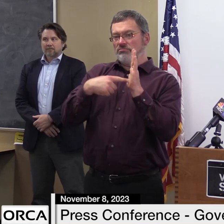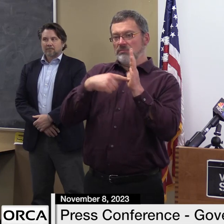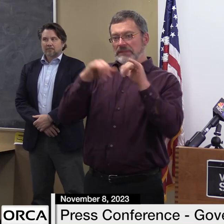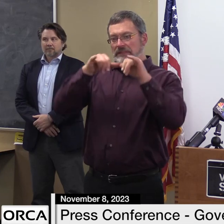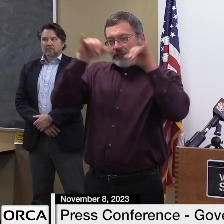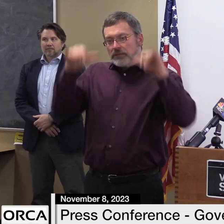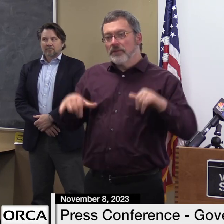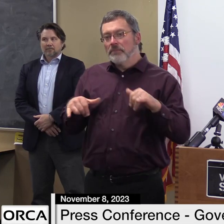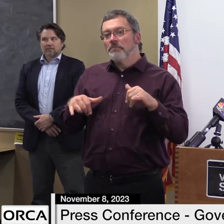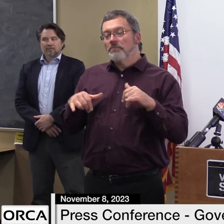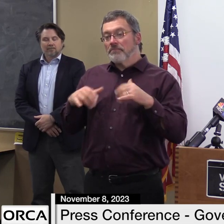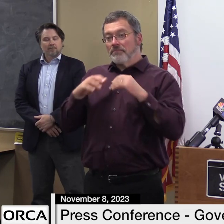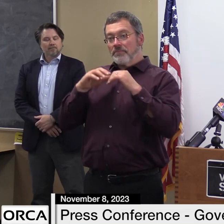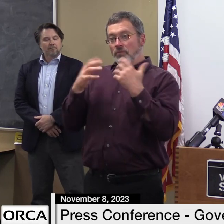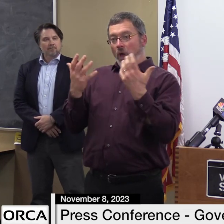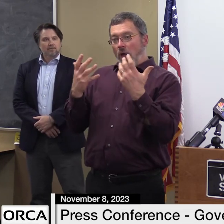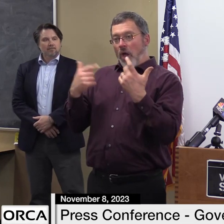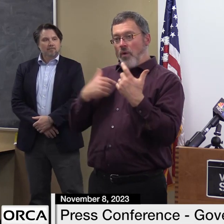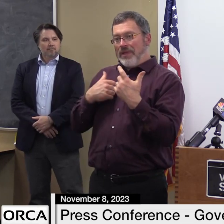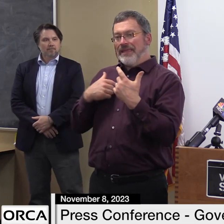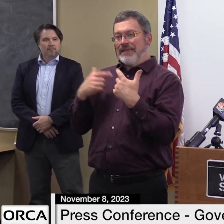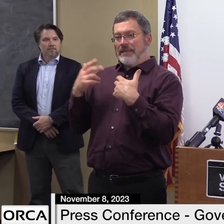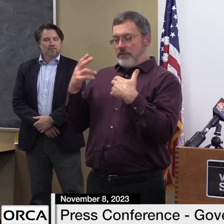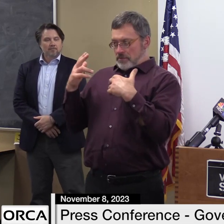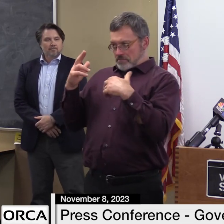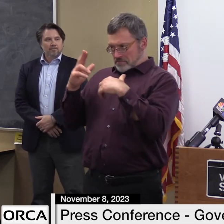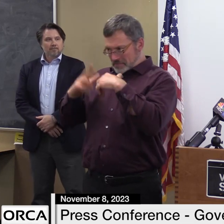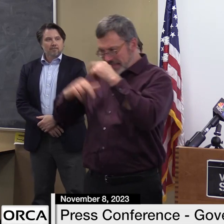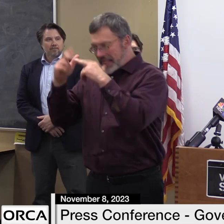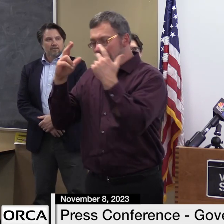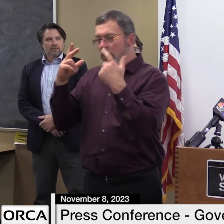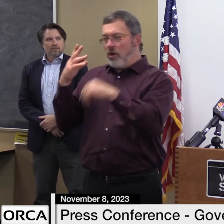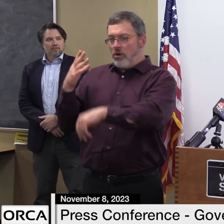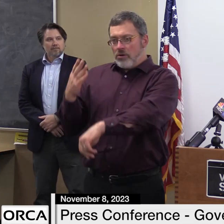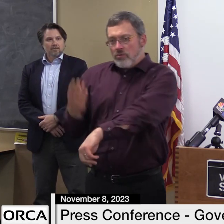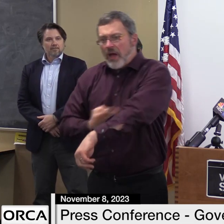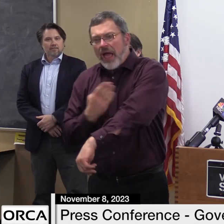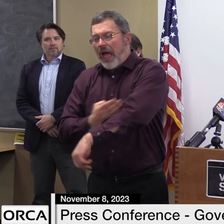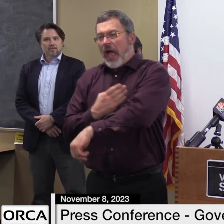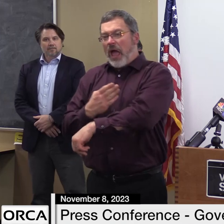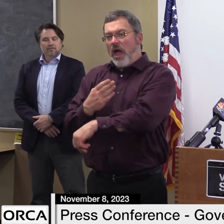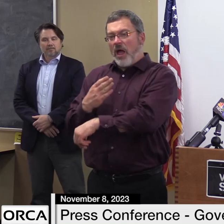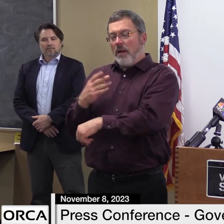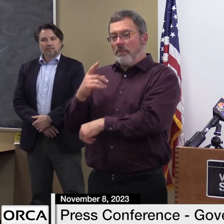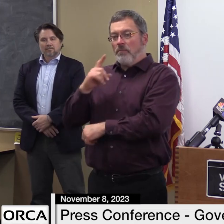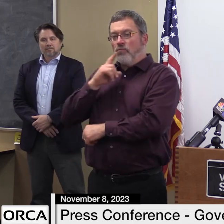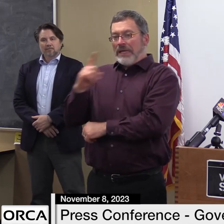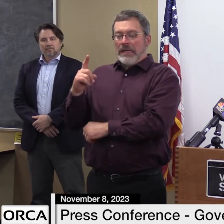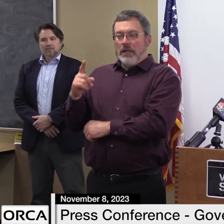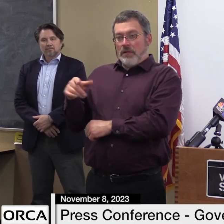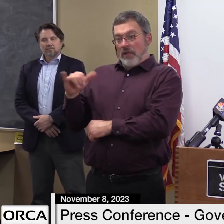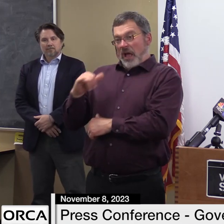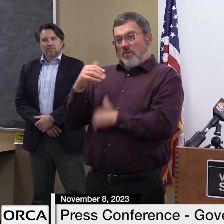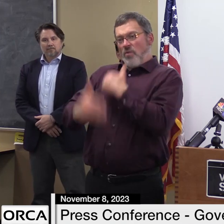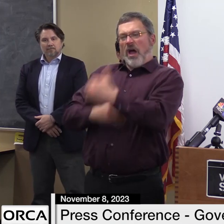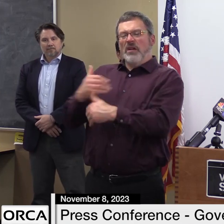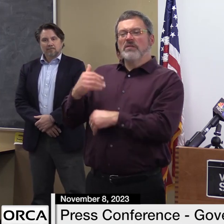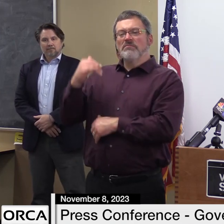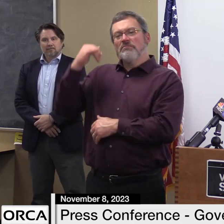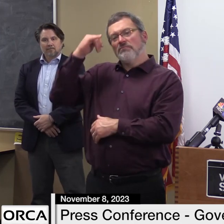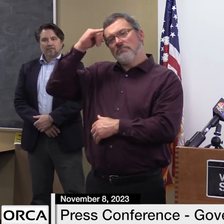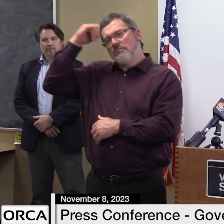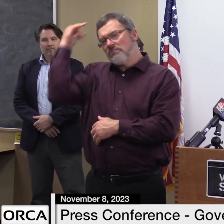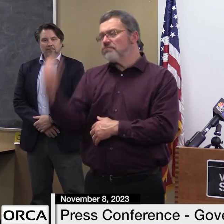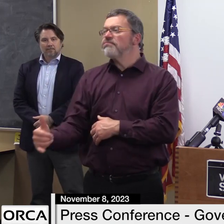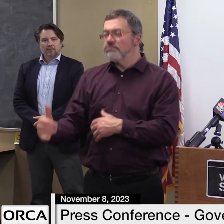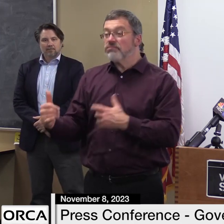need too costly, too slow, and therefore too limited and too unaffordable for homeowners